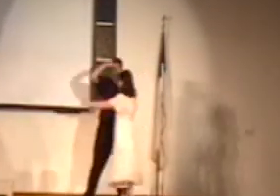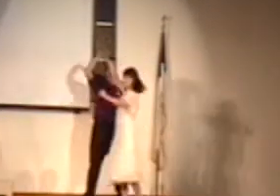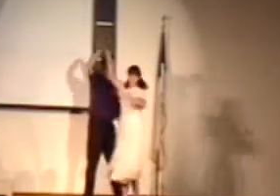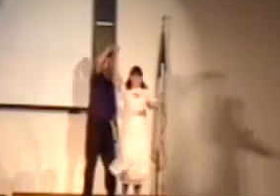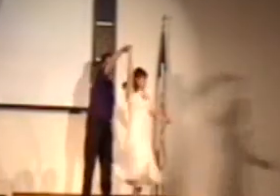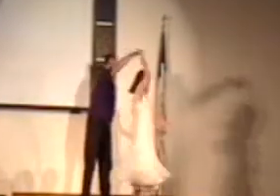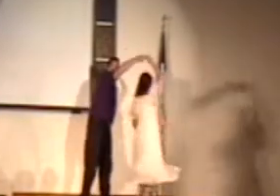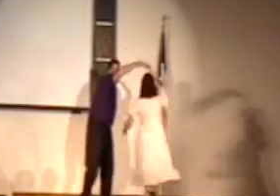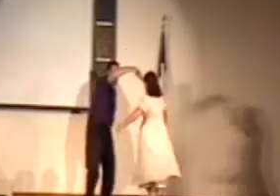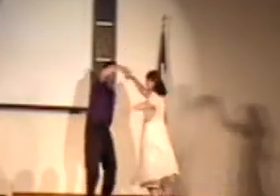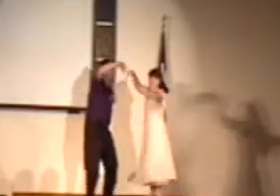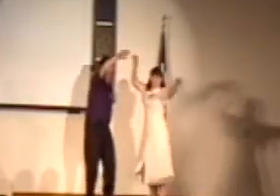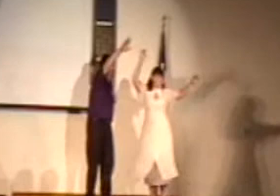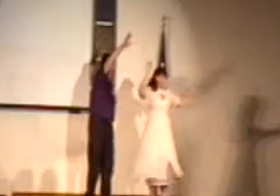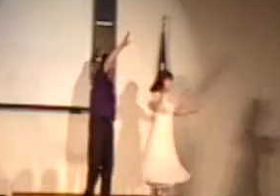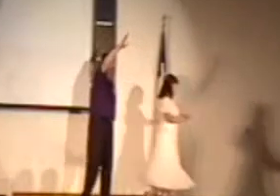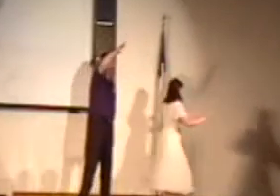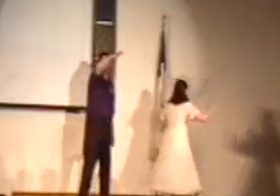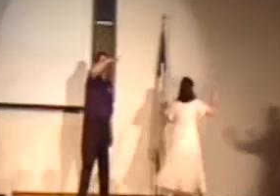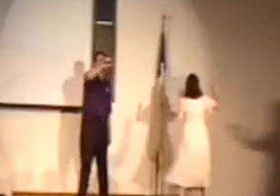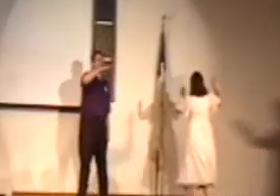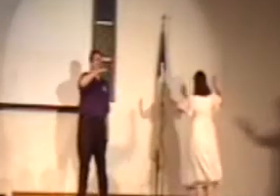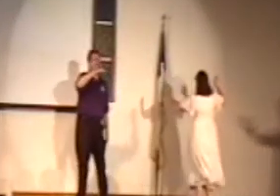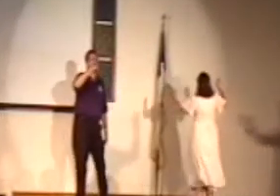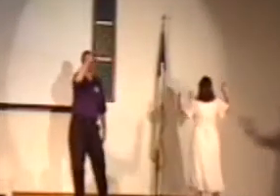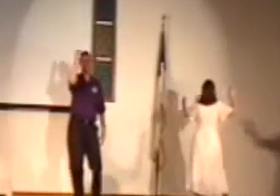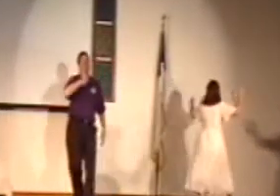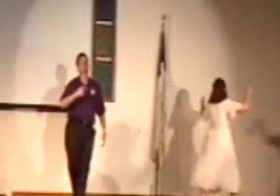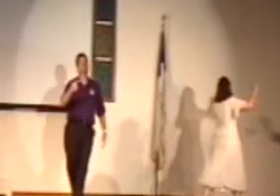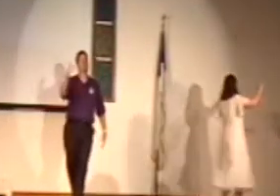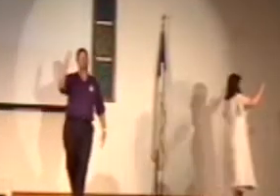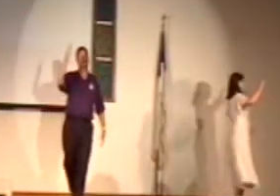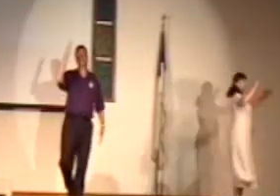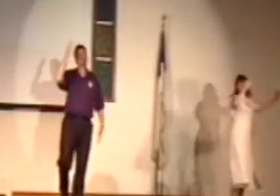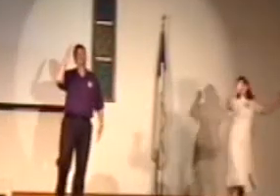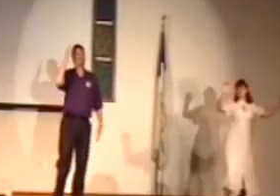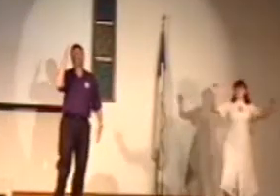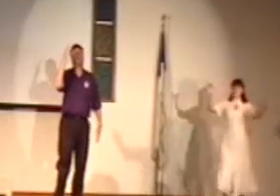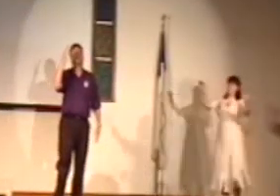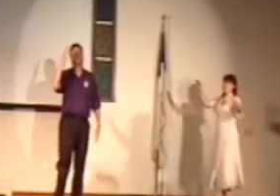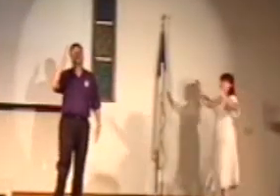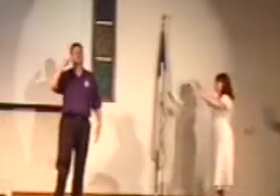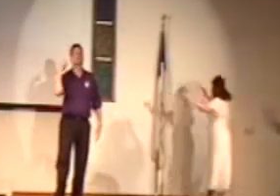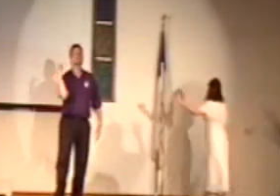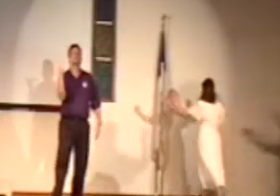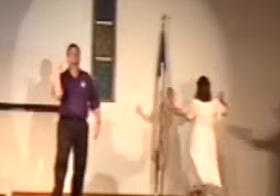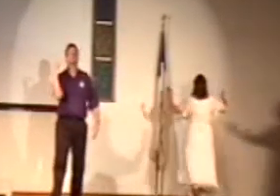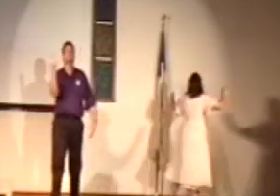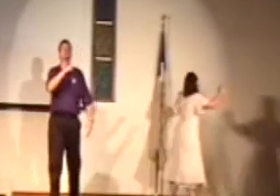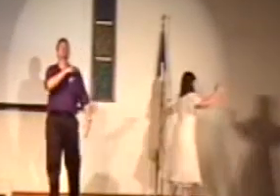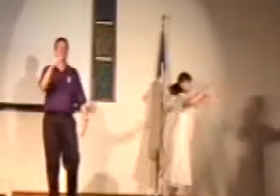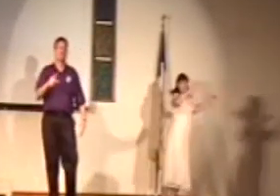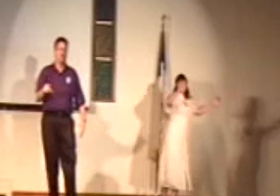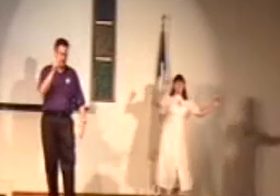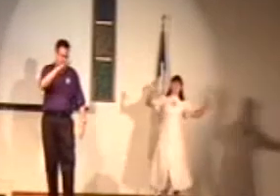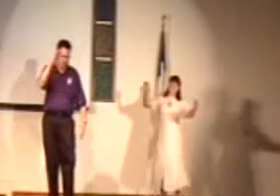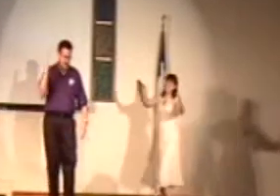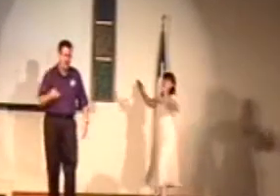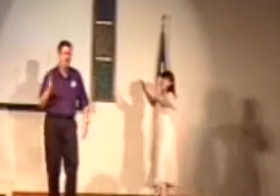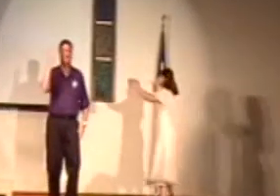here in my arms Cause I know It's something my friends never